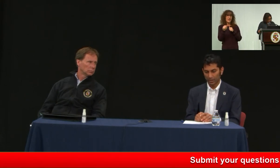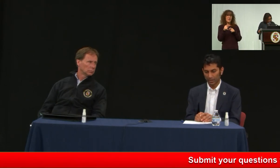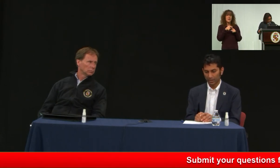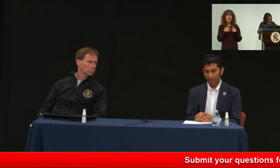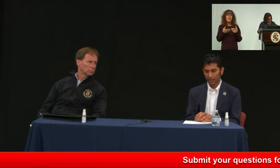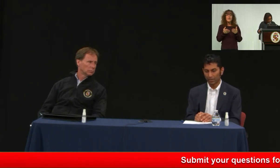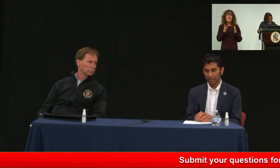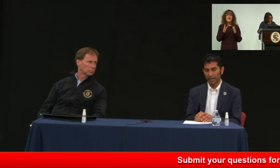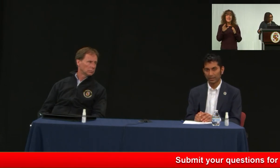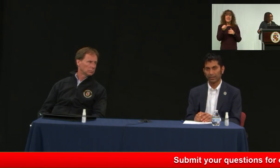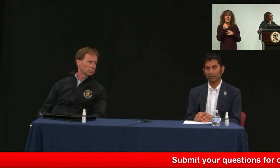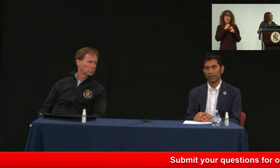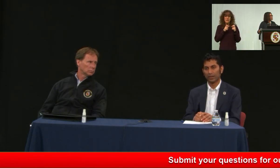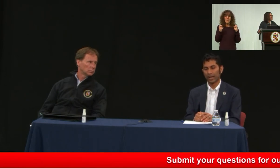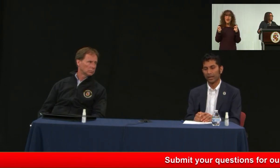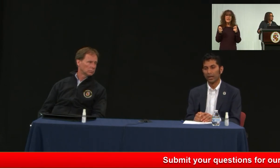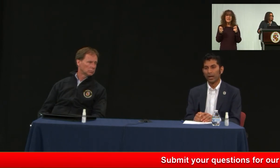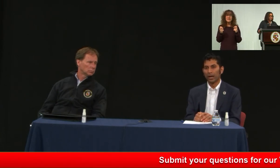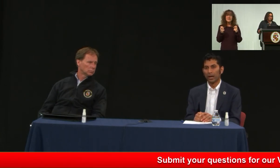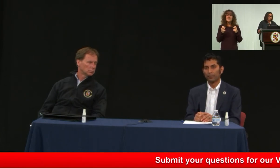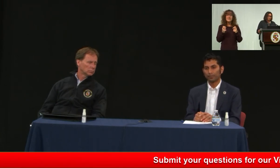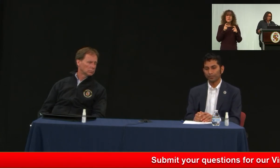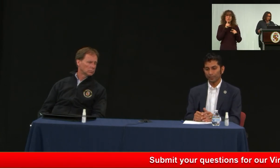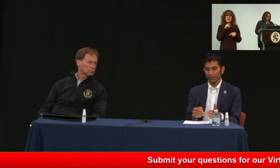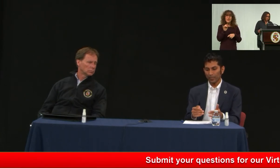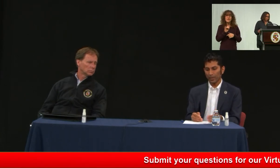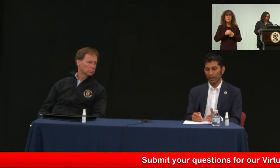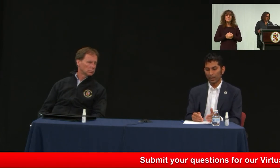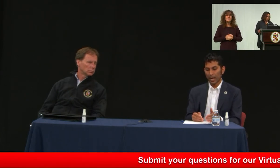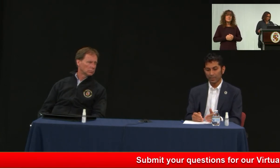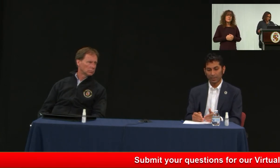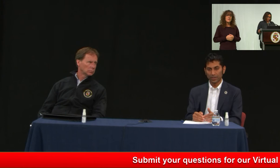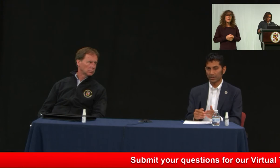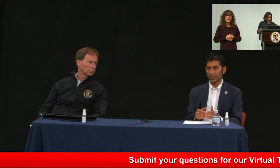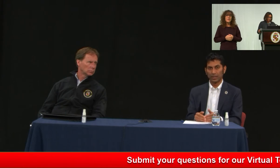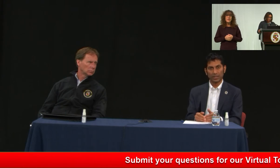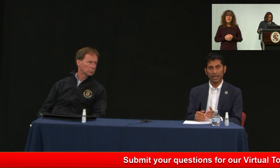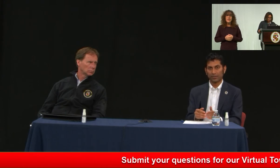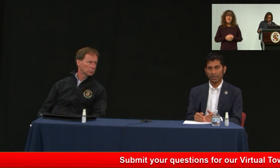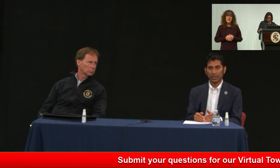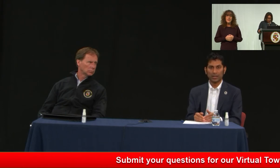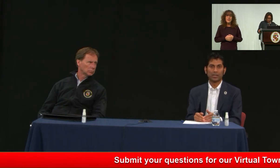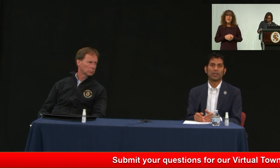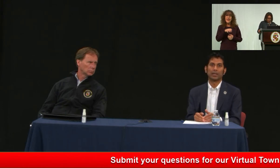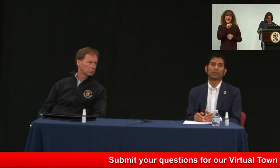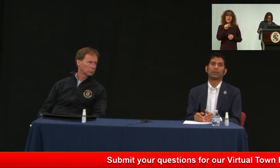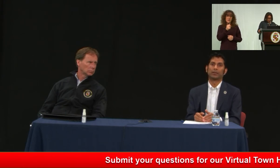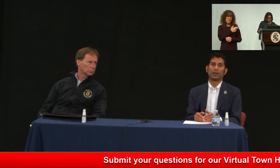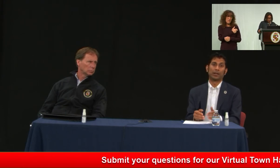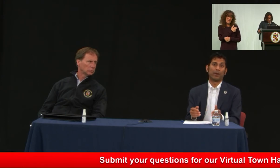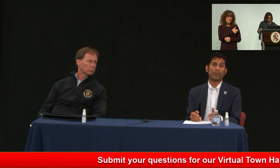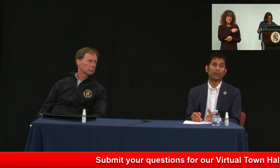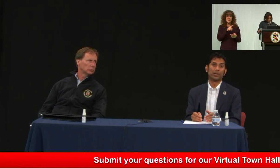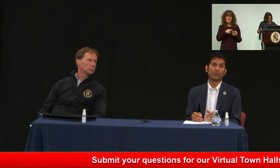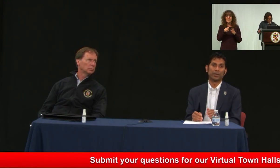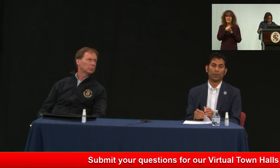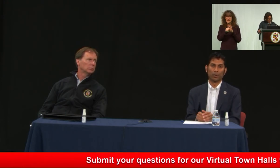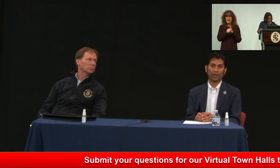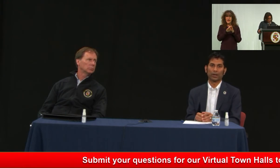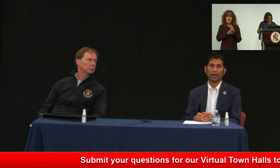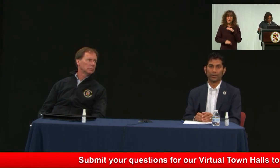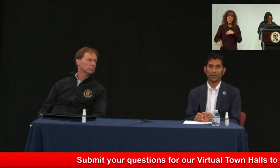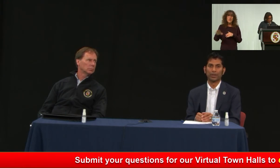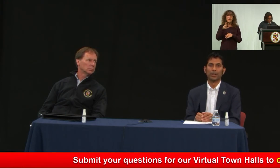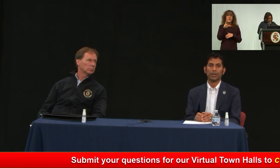over to the other panelists as well on that. The hospitals in this county, in the state, and around the country